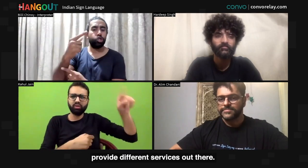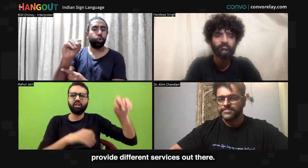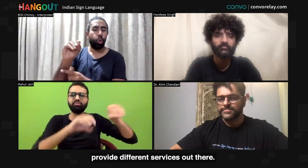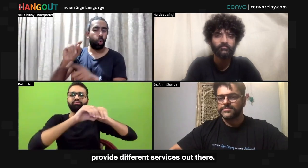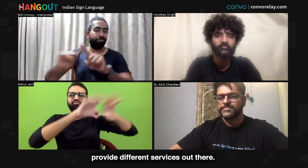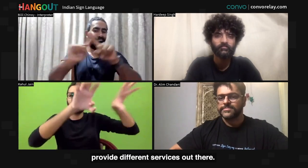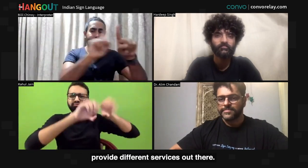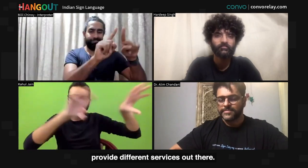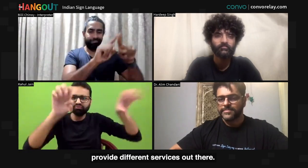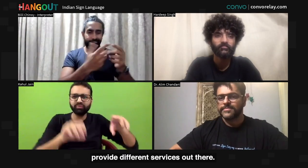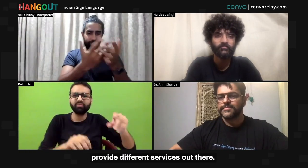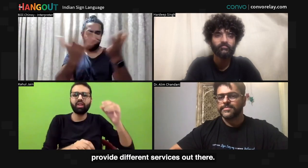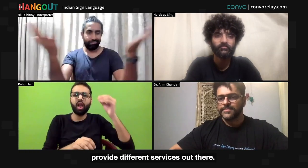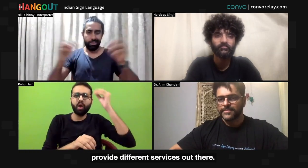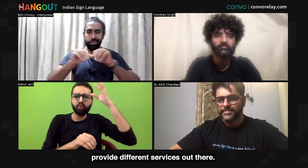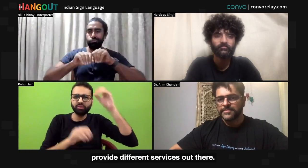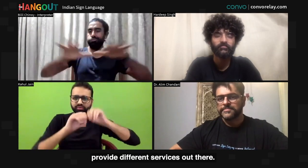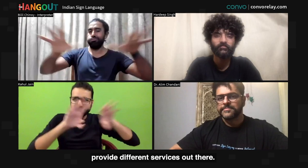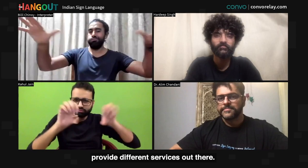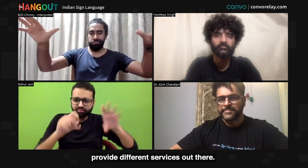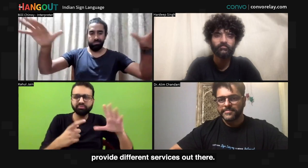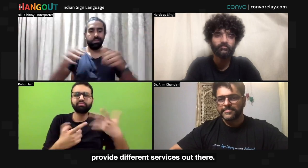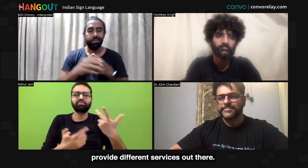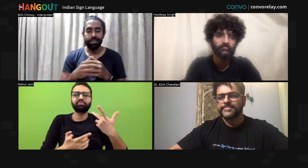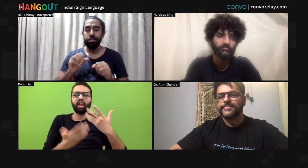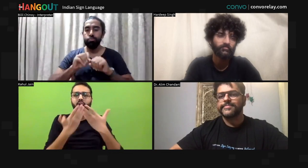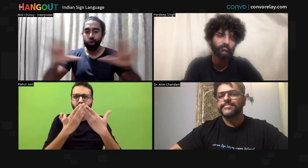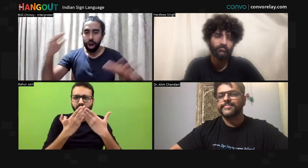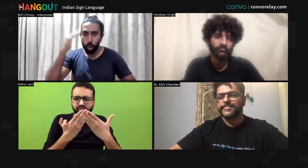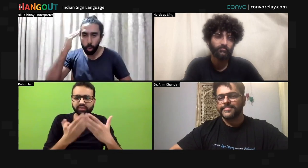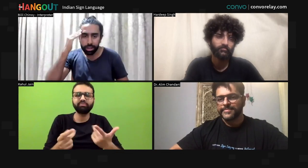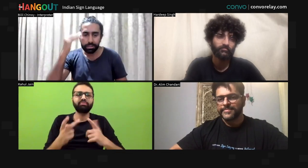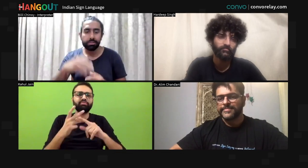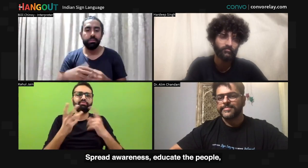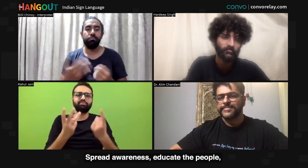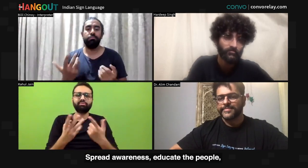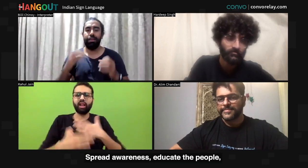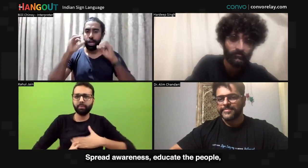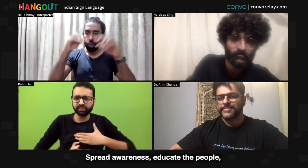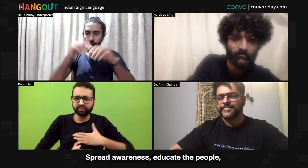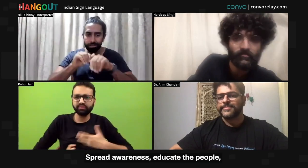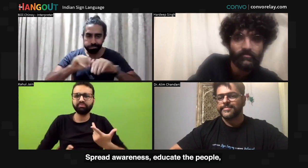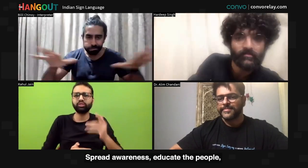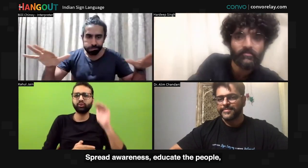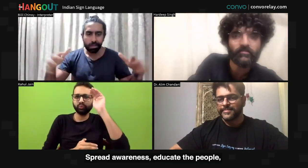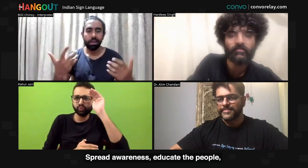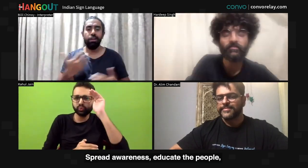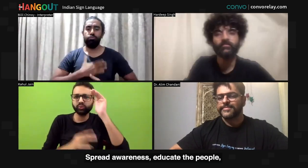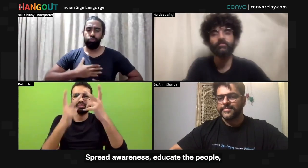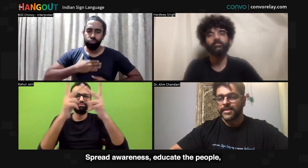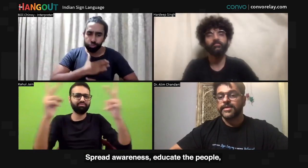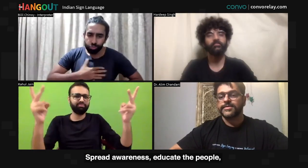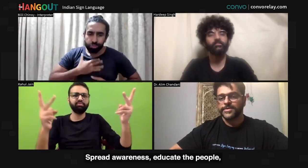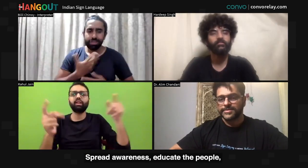provide different services out there, spread awareness, educate the people,